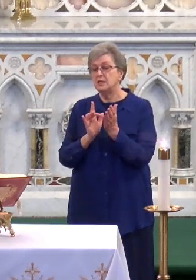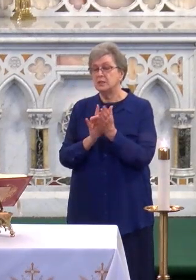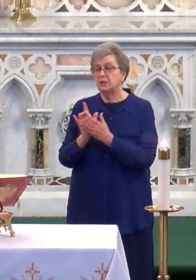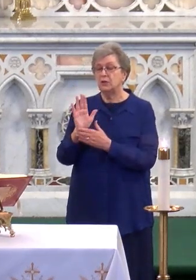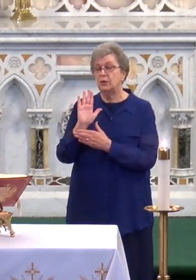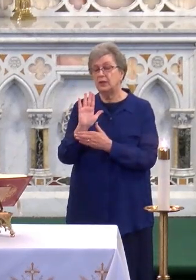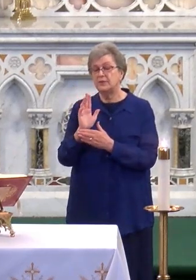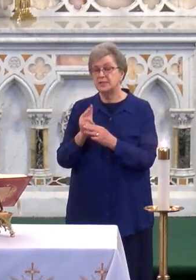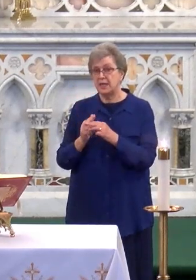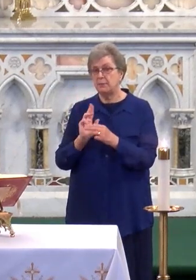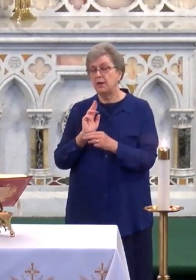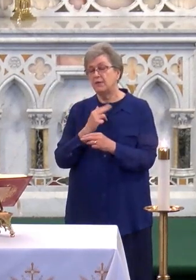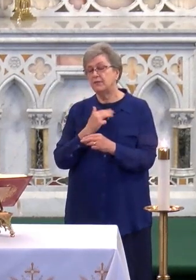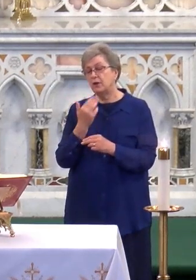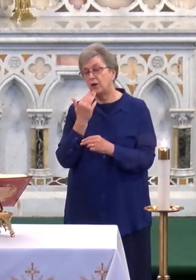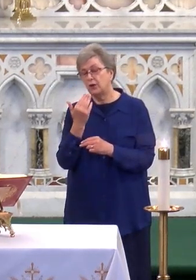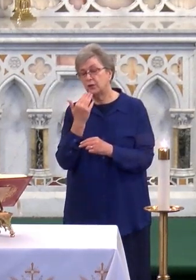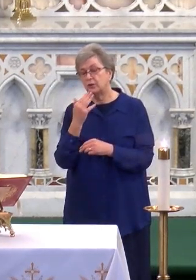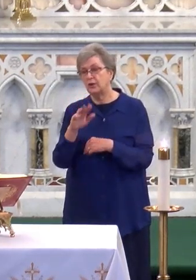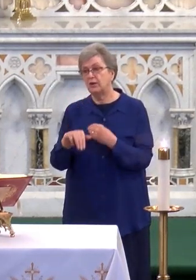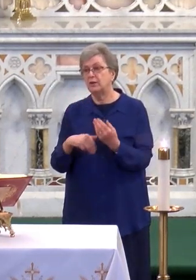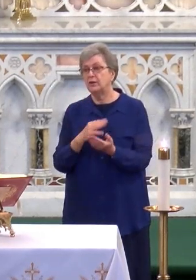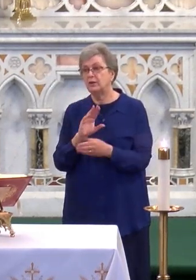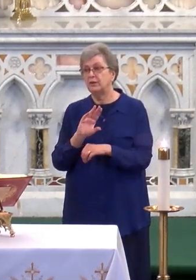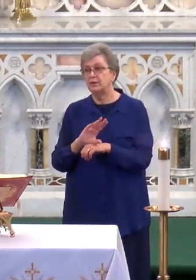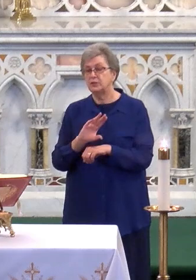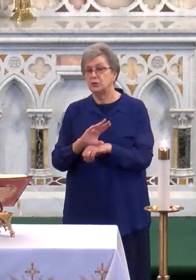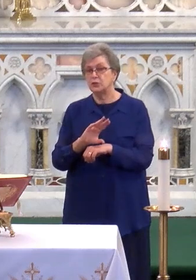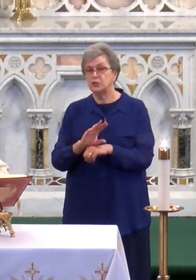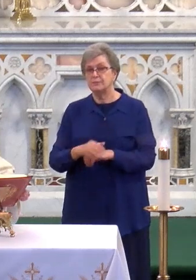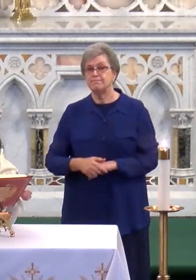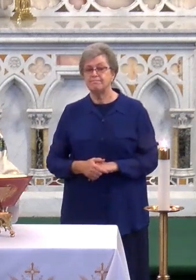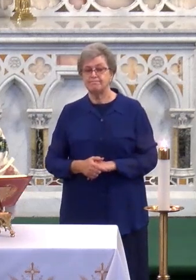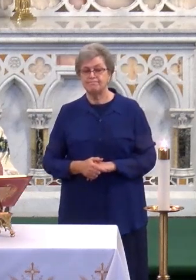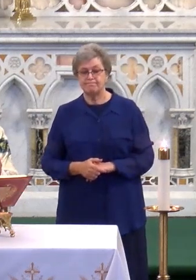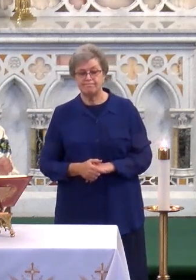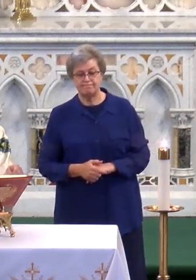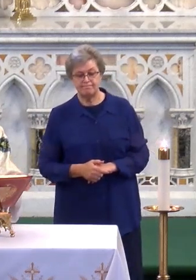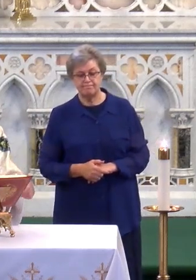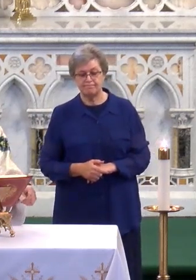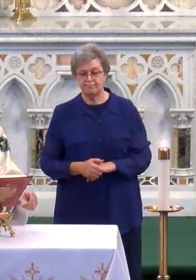For the praise and the glory of his name, for our good and the good of all his holy church.